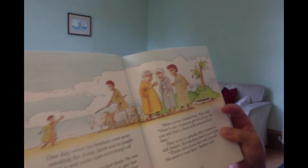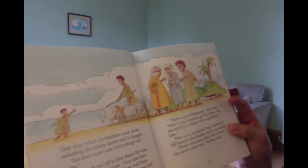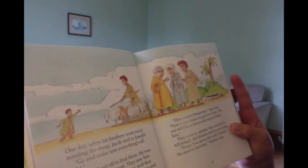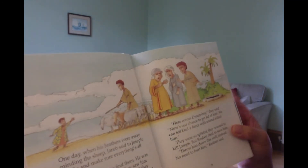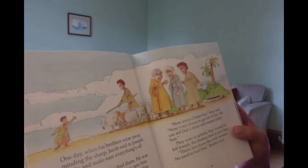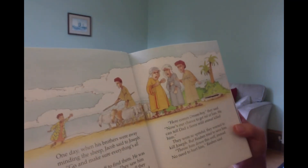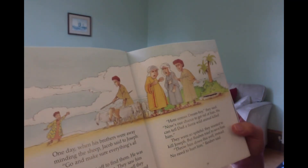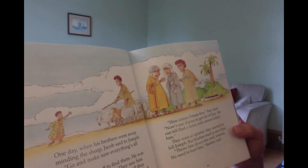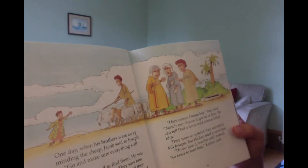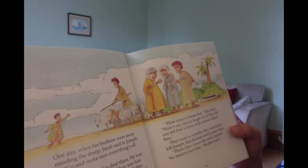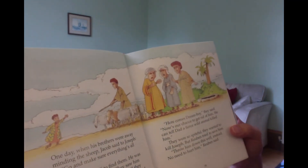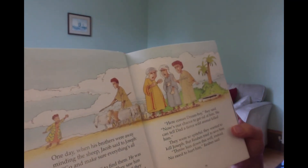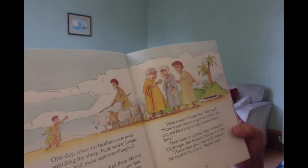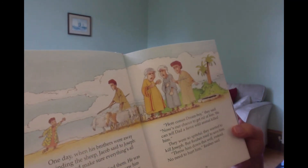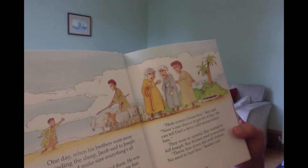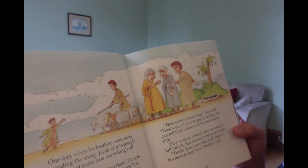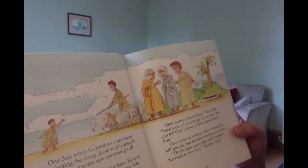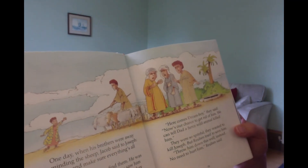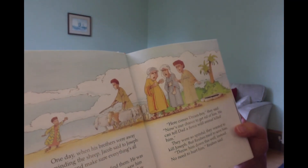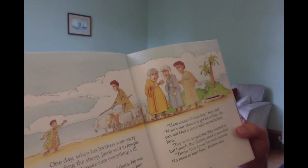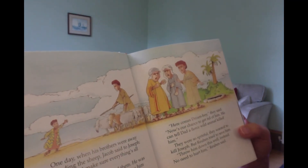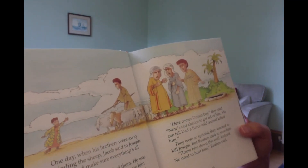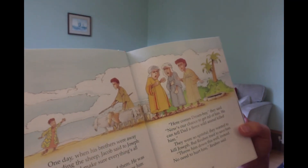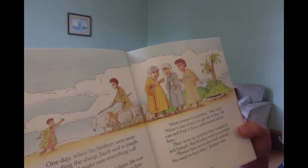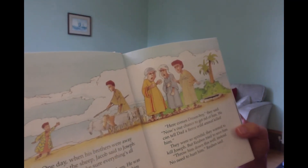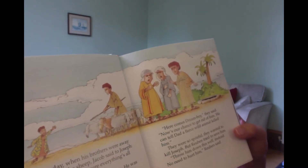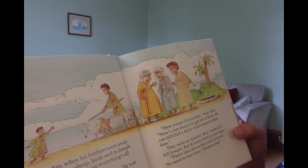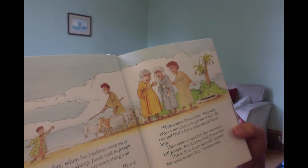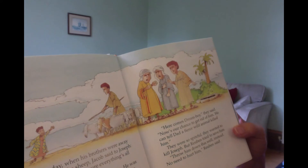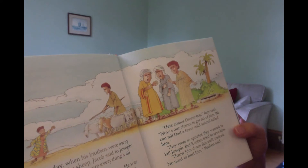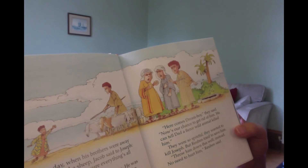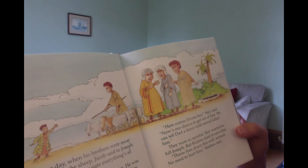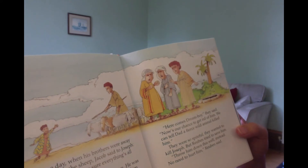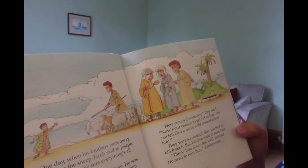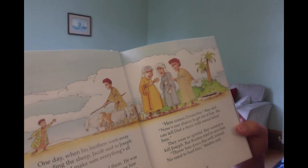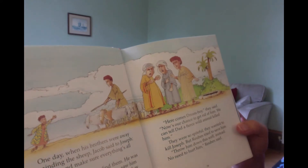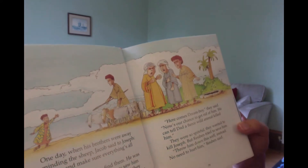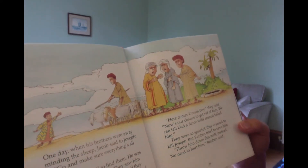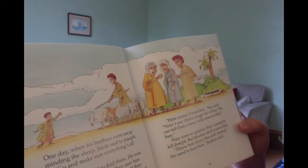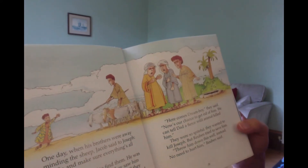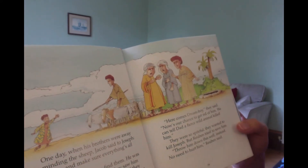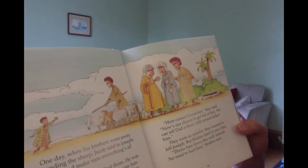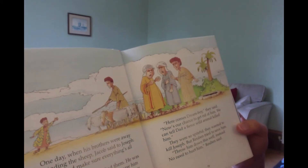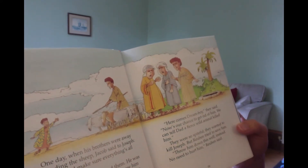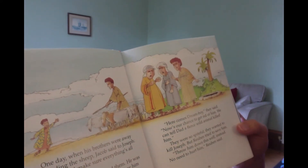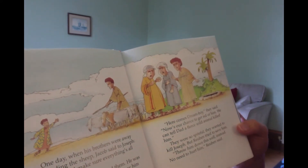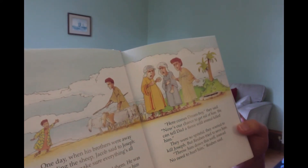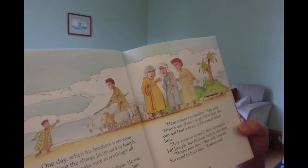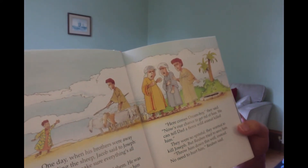One day, when his brothers were away minding the sheep, Jacob said to Joseph, "Go and make sure everything's all right."